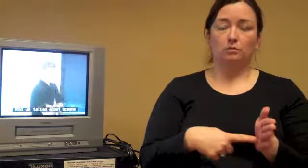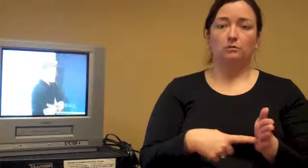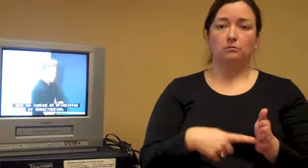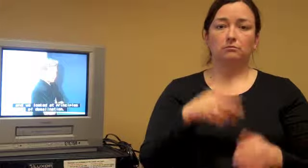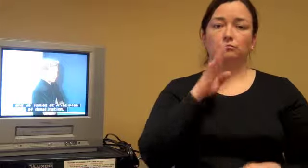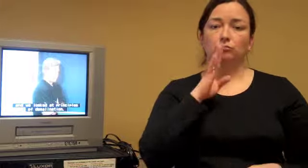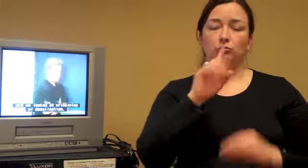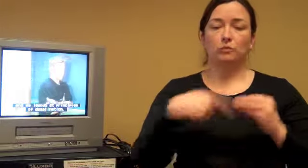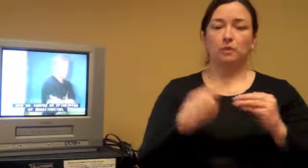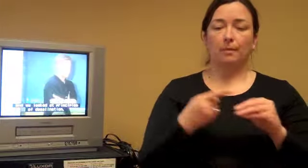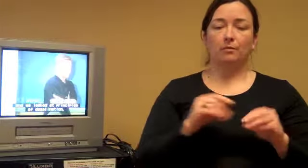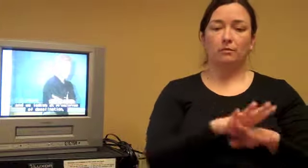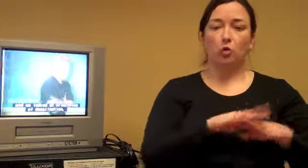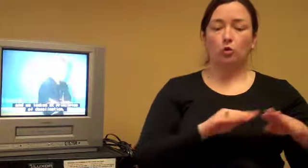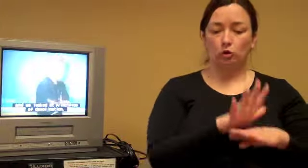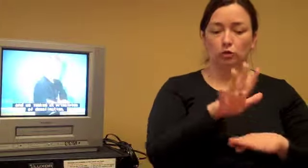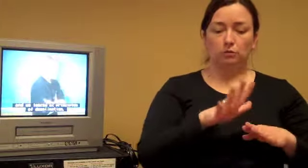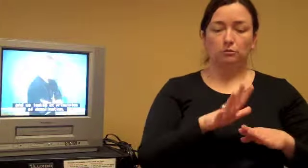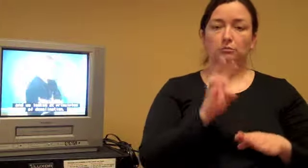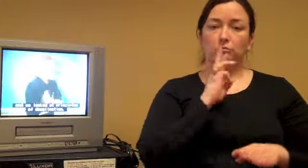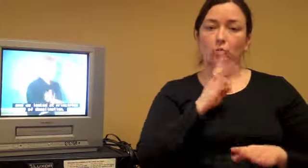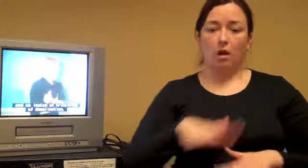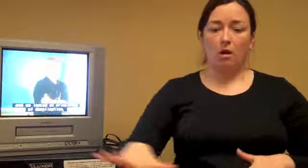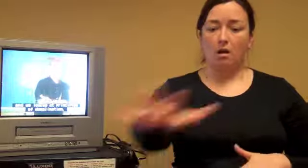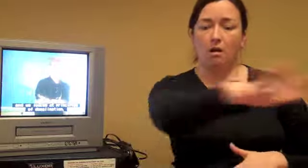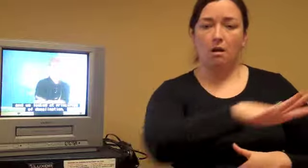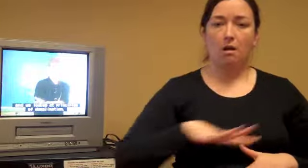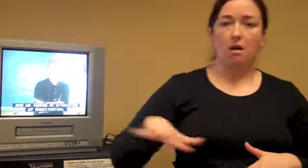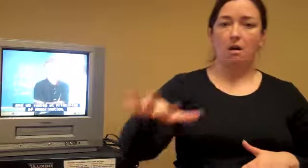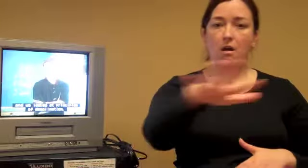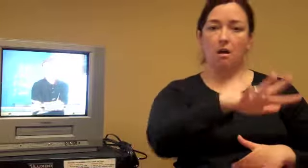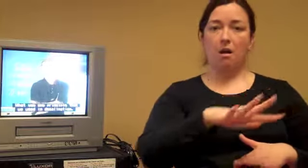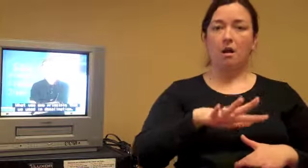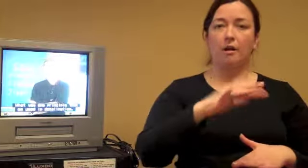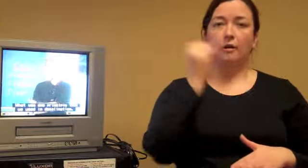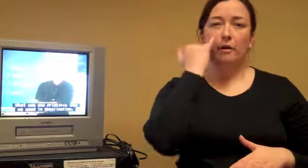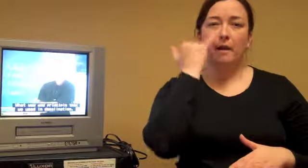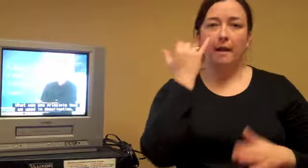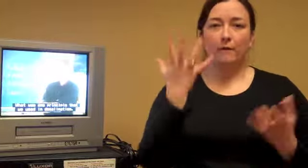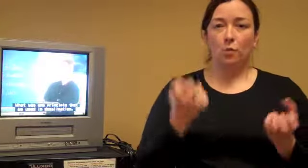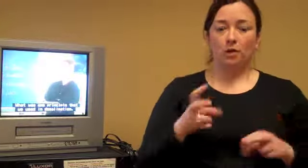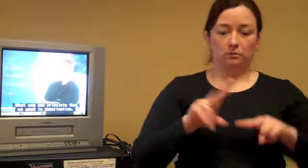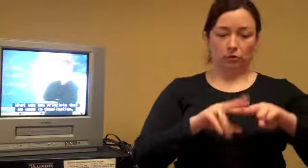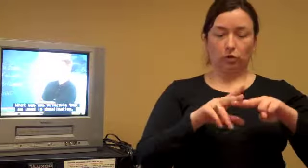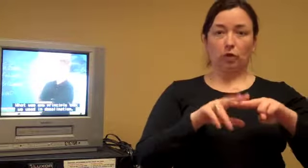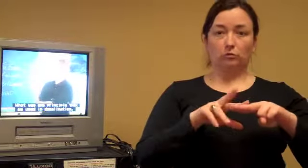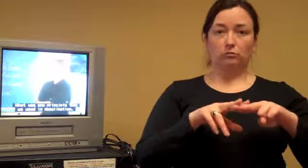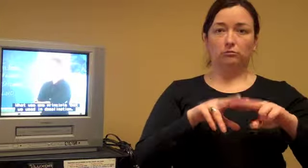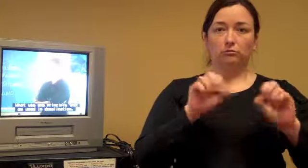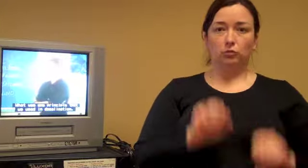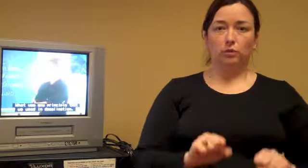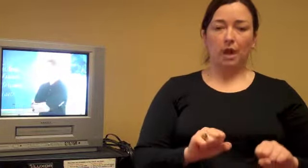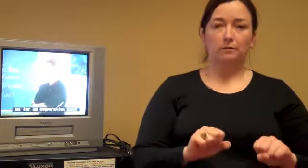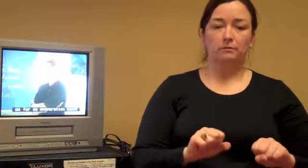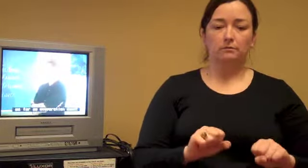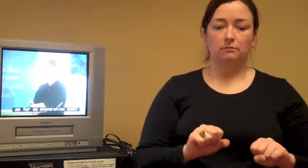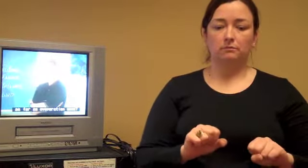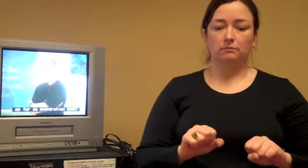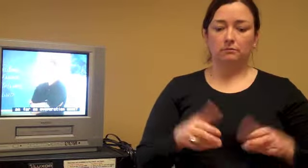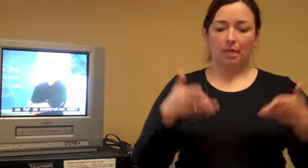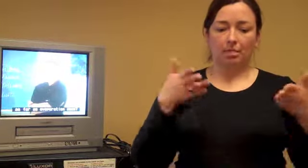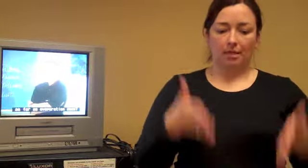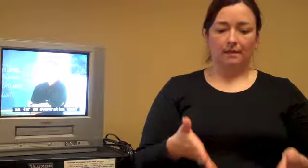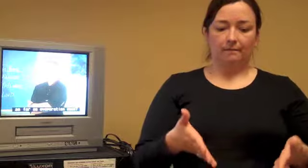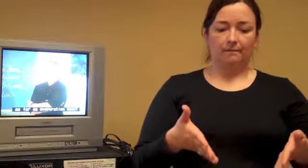oceans and we looked at principles of desalination, what was one principle that we used in desalination as far